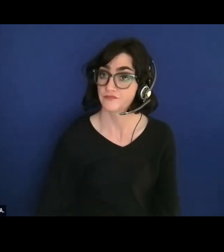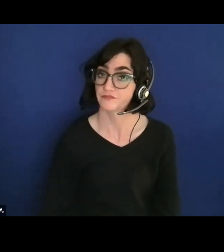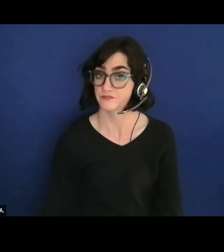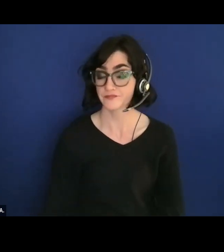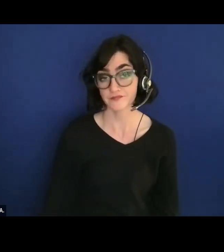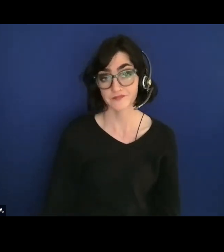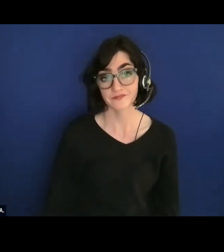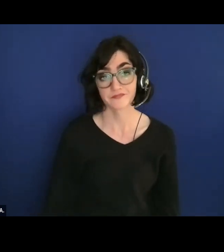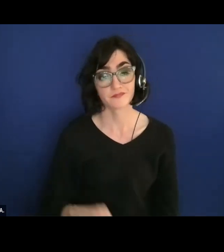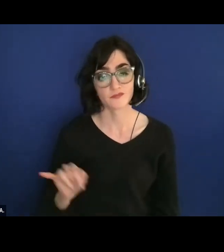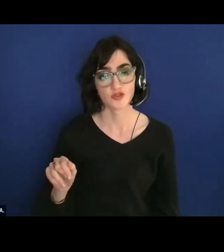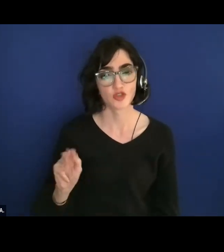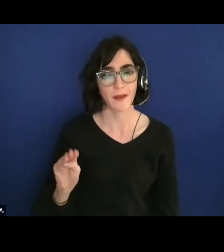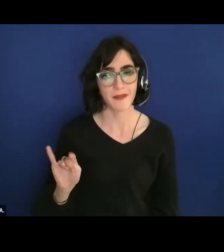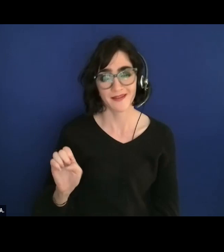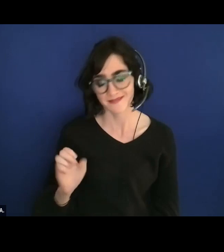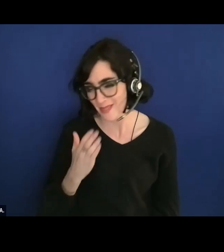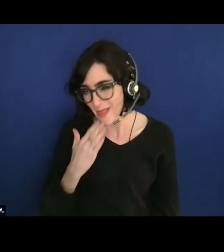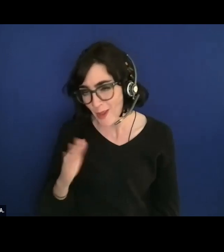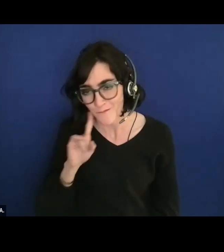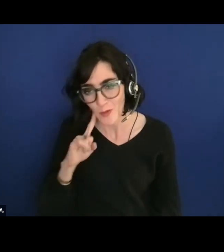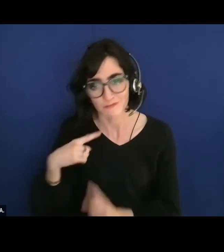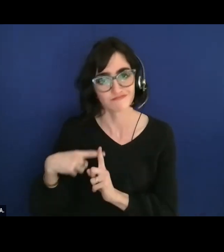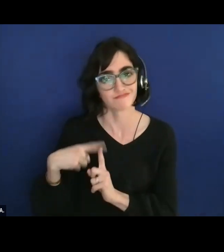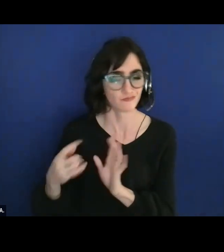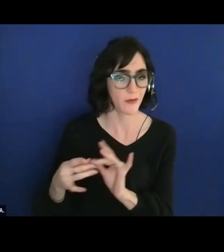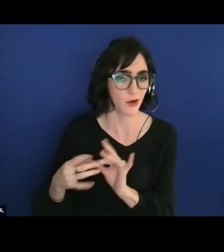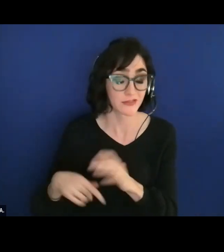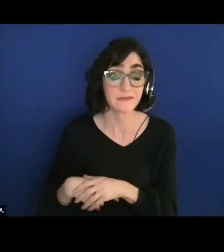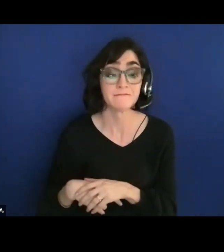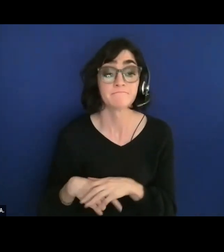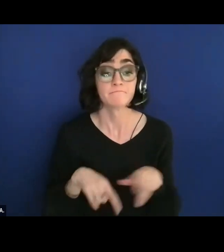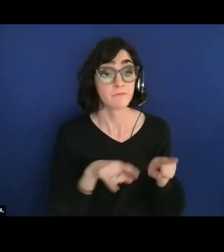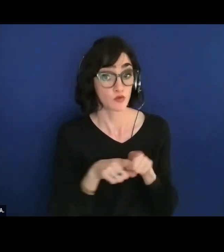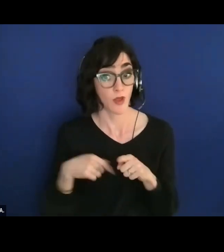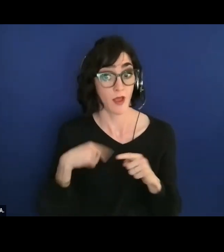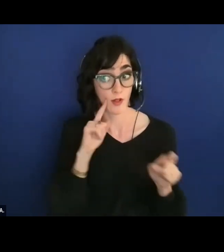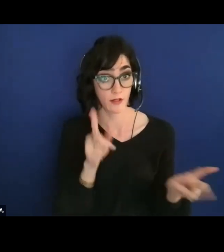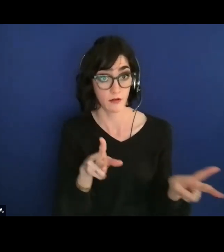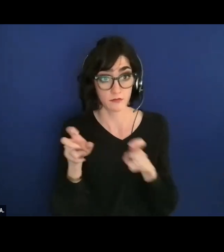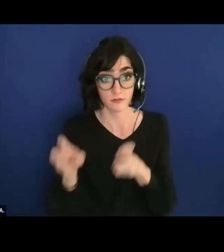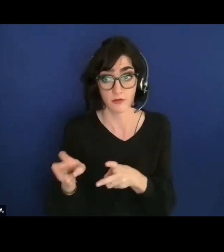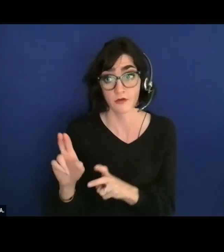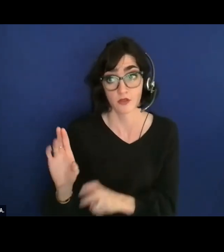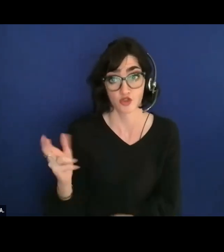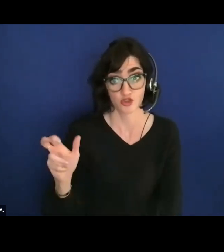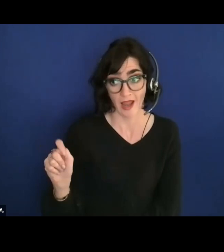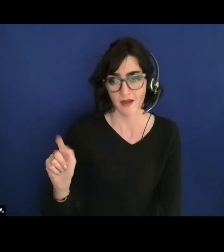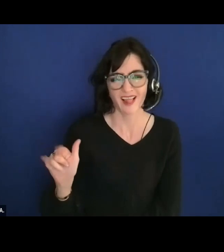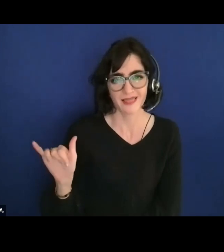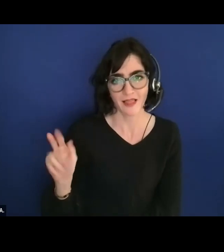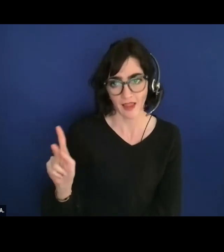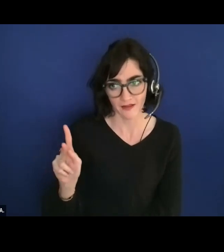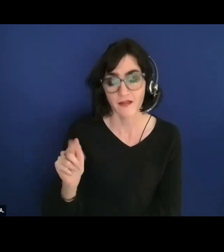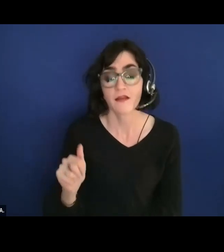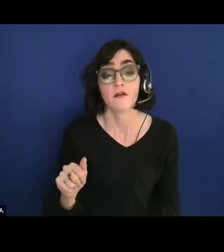Thanks, Vipasha. It's nice to hear those words. And I am just quickly putting in the chat the link as a reminder to everyone,